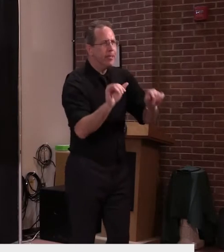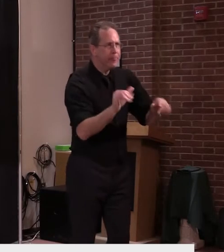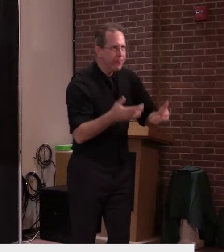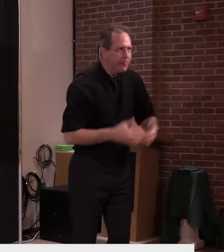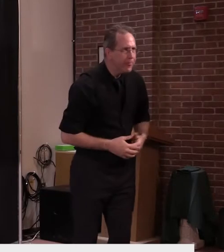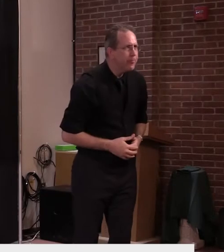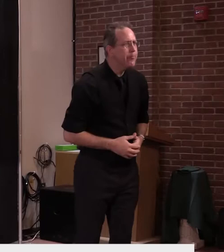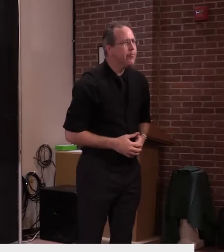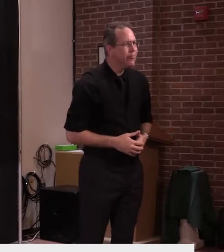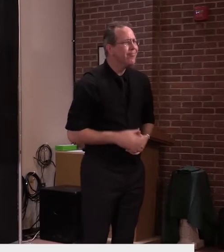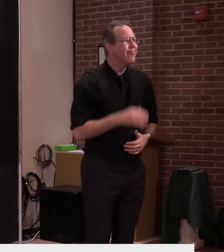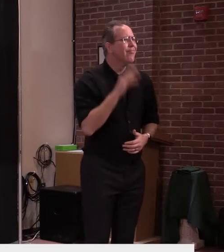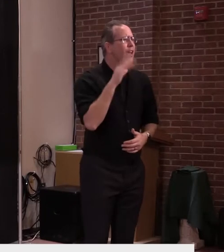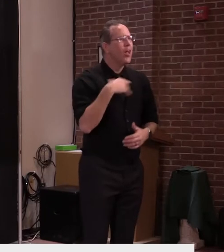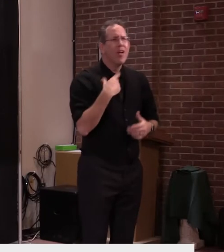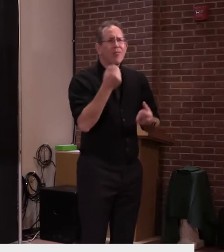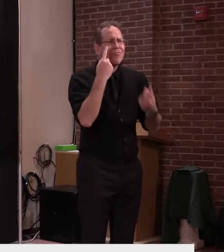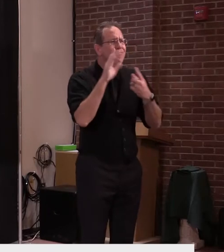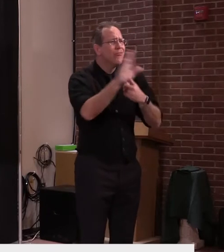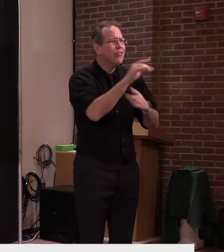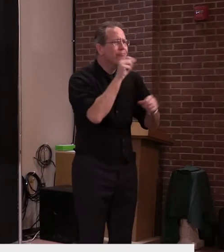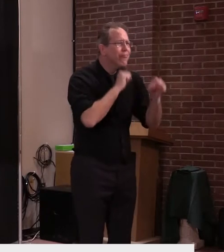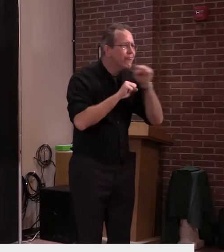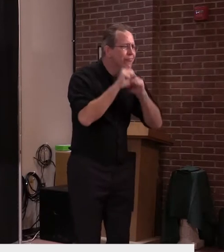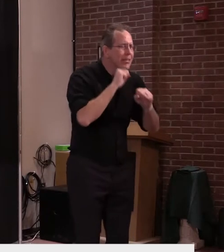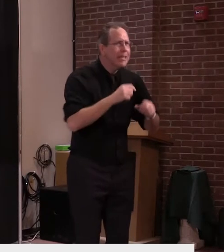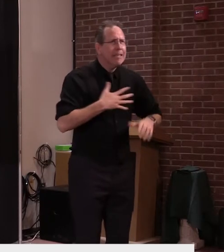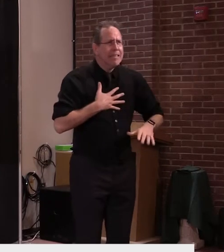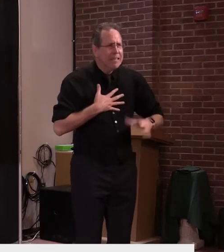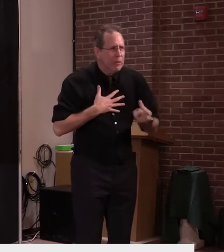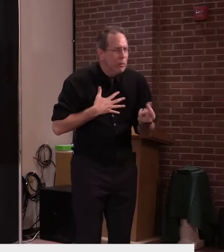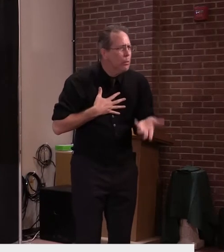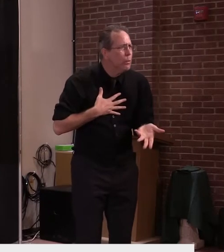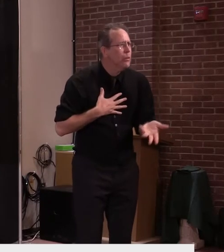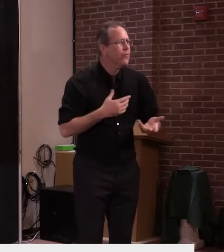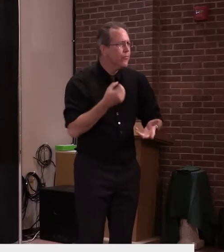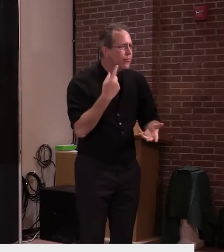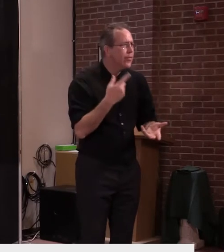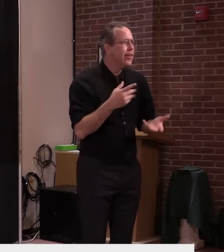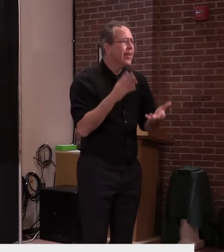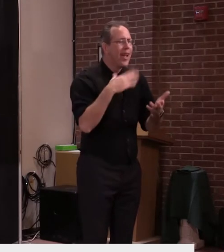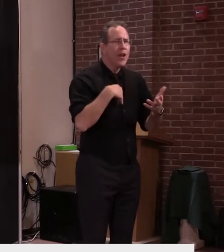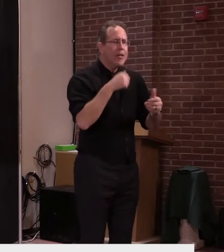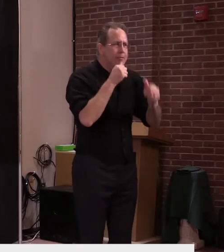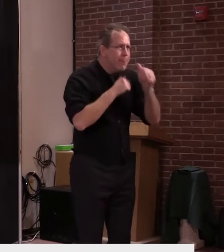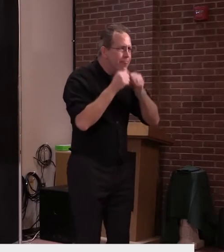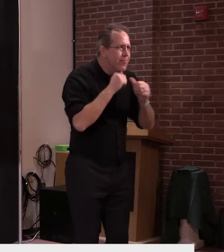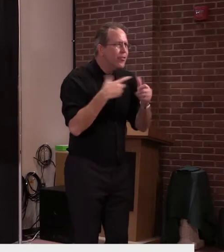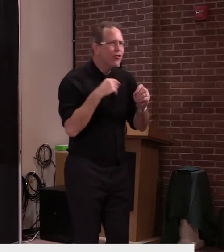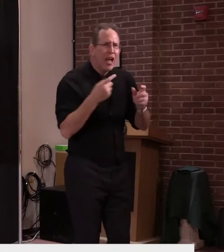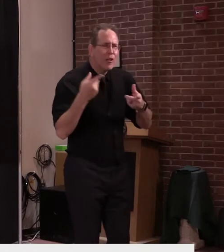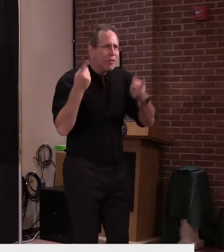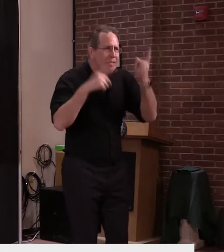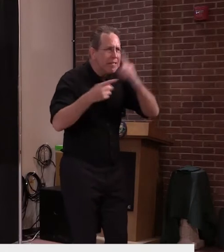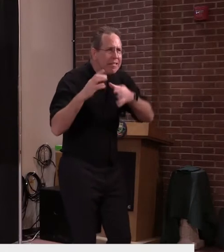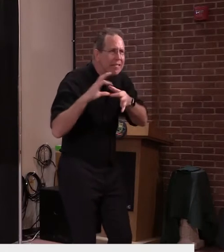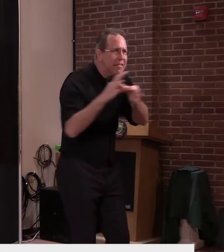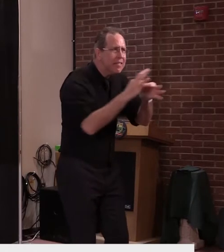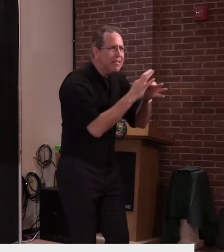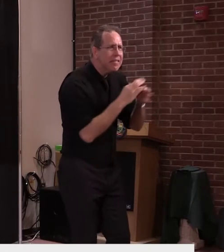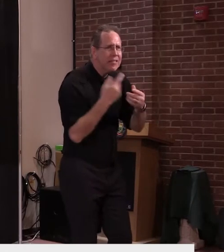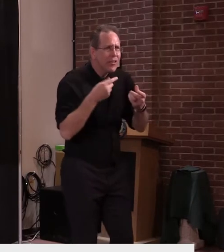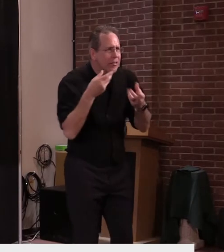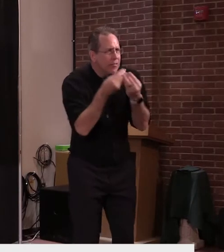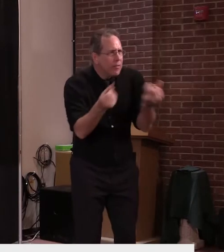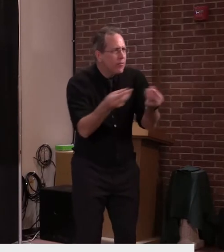hard to get your children in. We appreciate your patience as we navigate this all together. Pediatricians always value collaboration